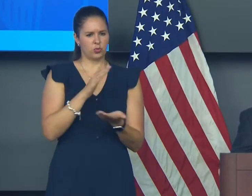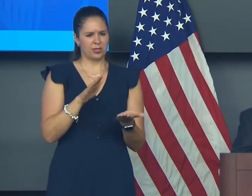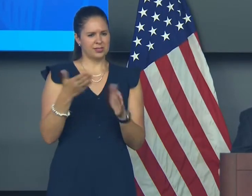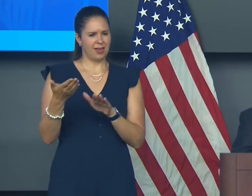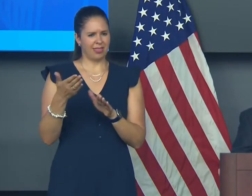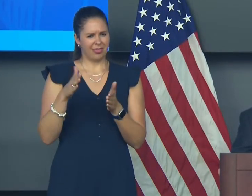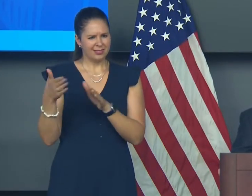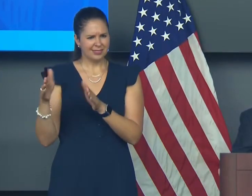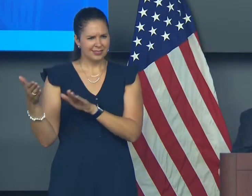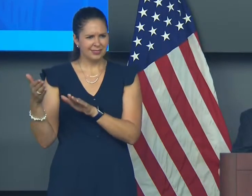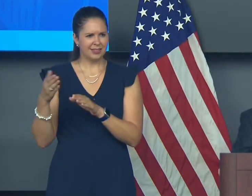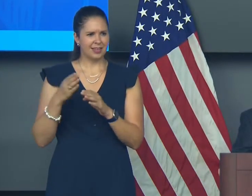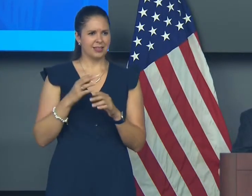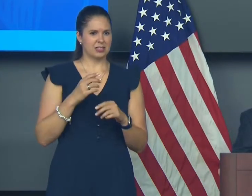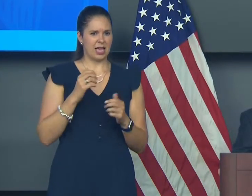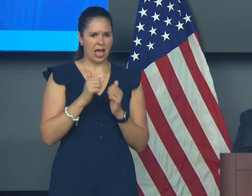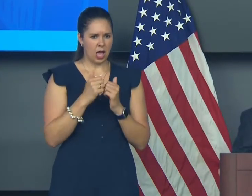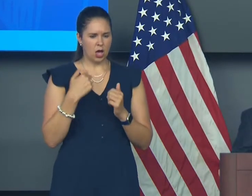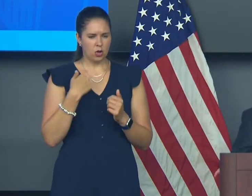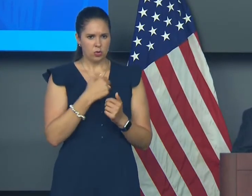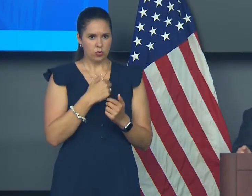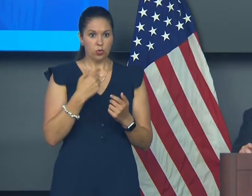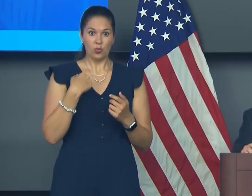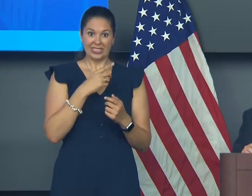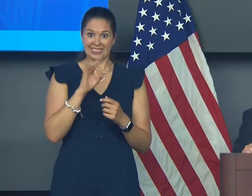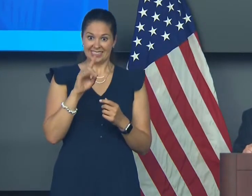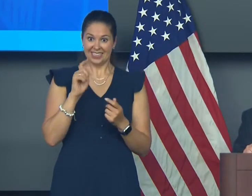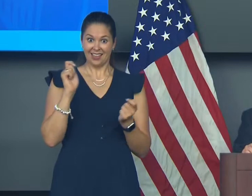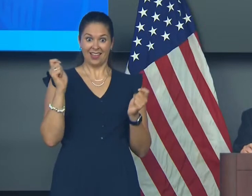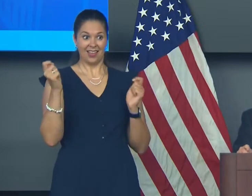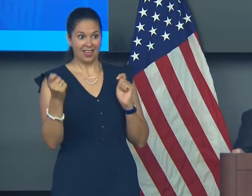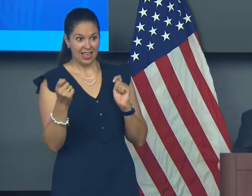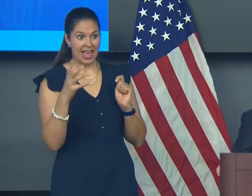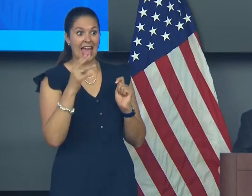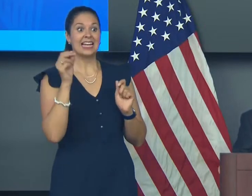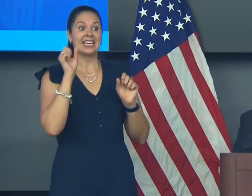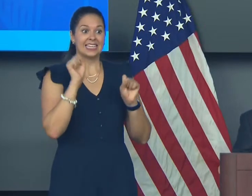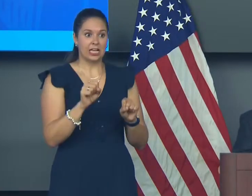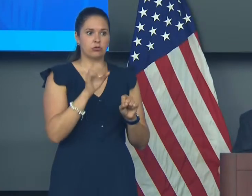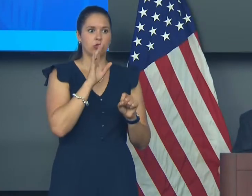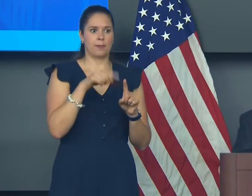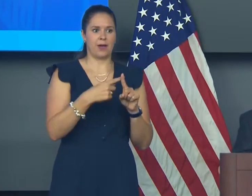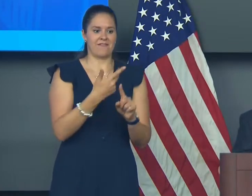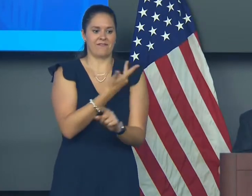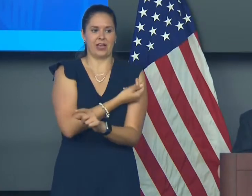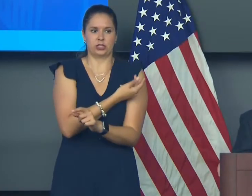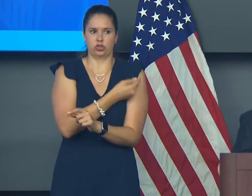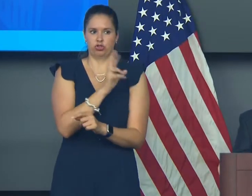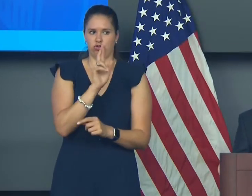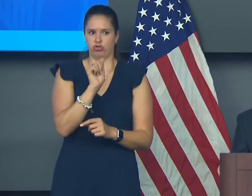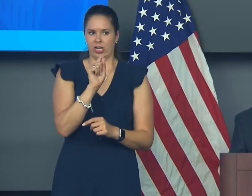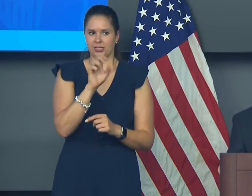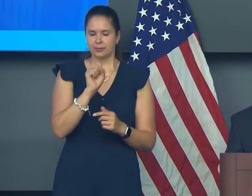after we had sort of turned that around for a while. Yeah, we are. And can you talk about the vaccination